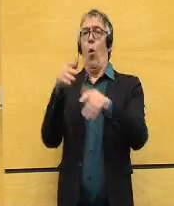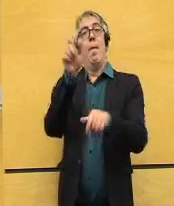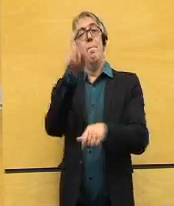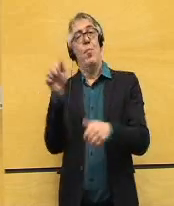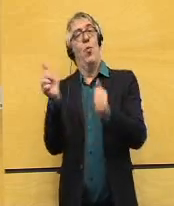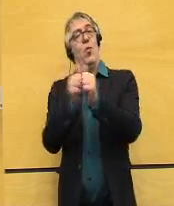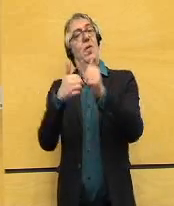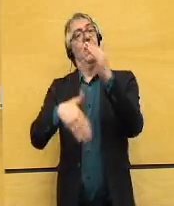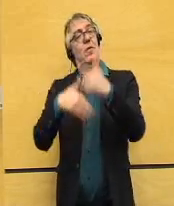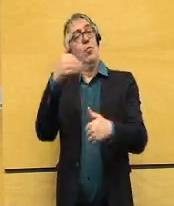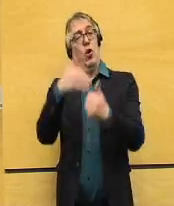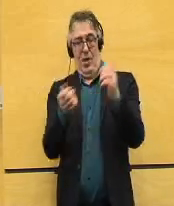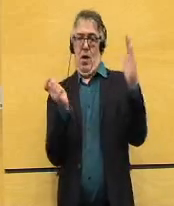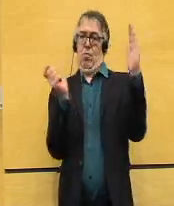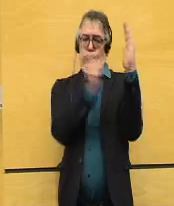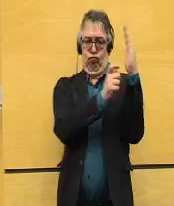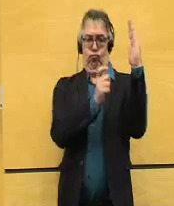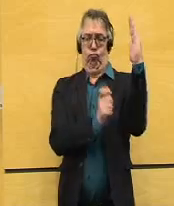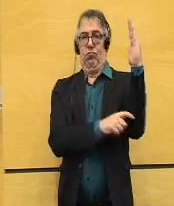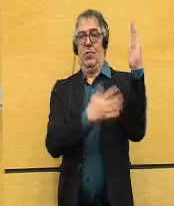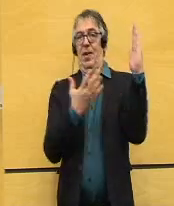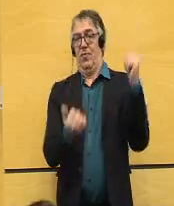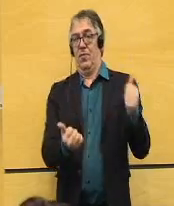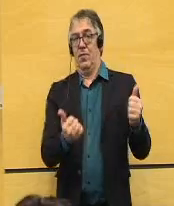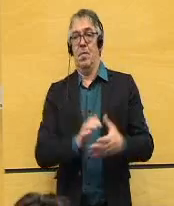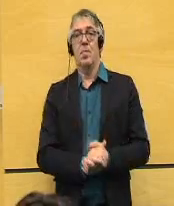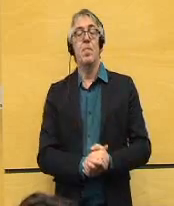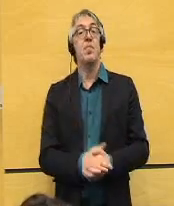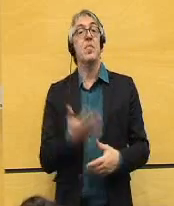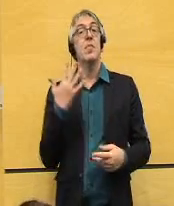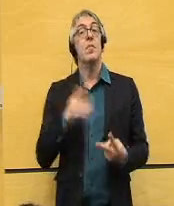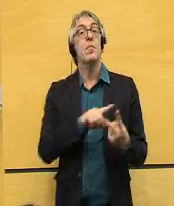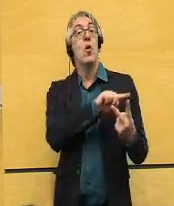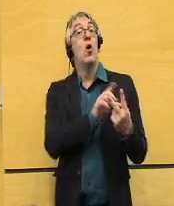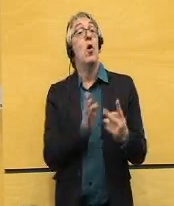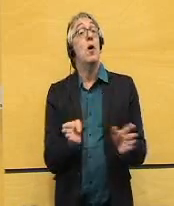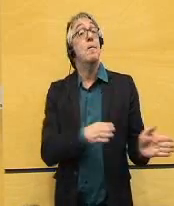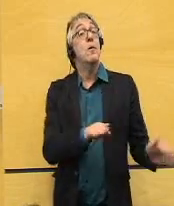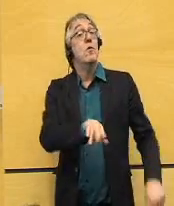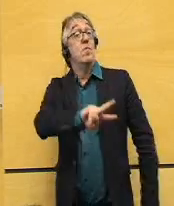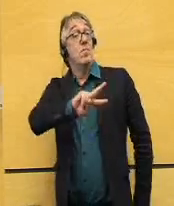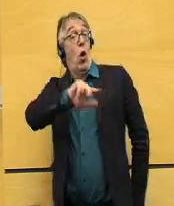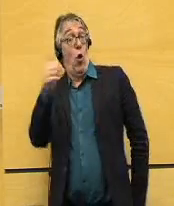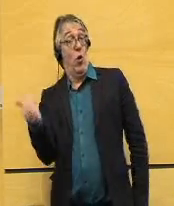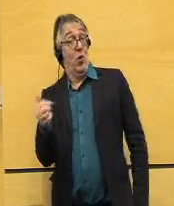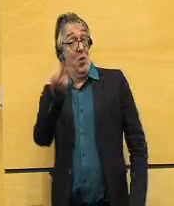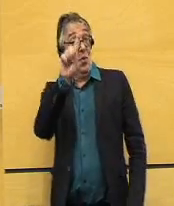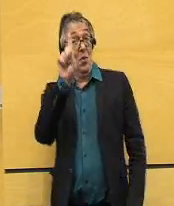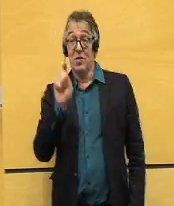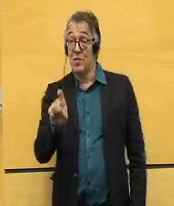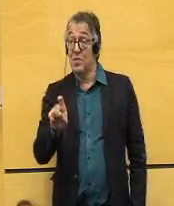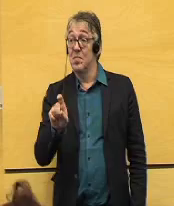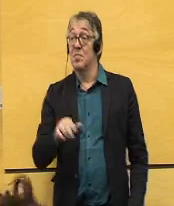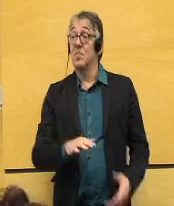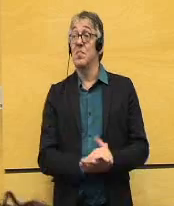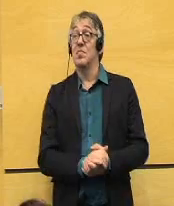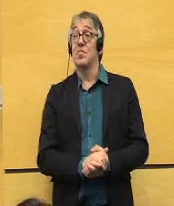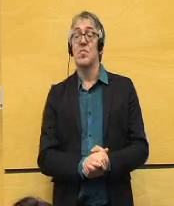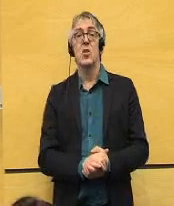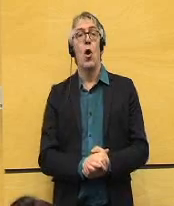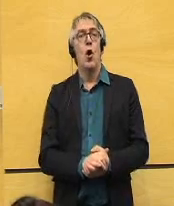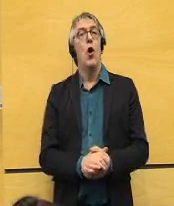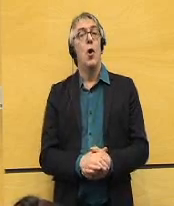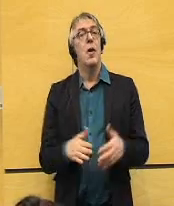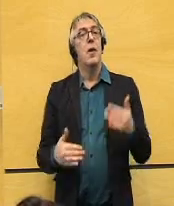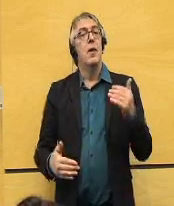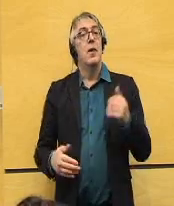disabilities. Let me now turn to the second question of the Persons with Disabilities Empowerment